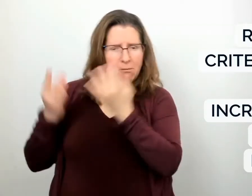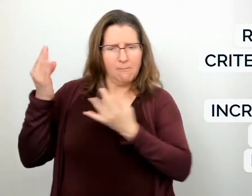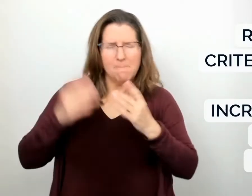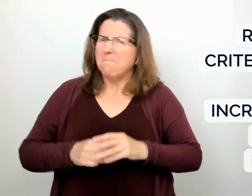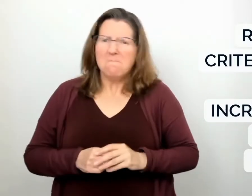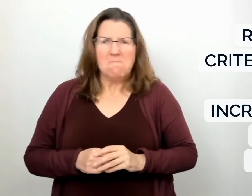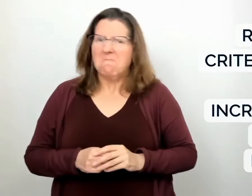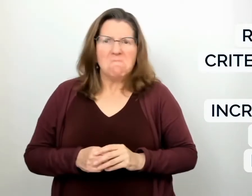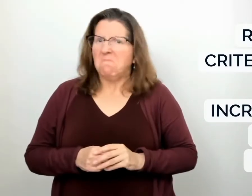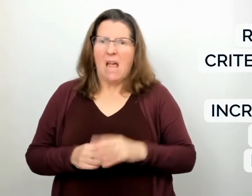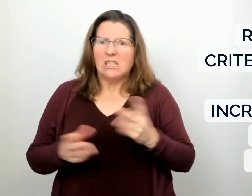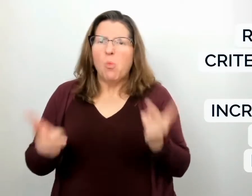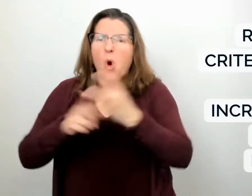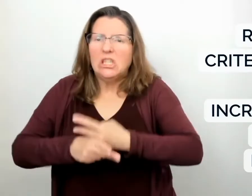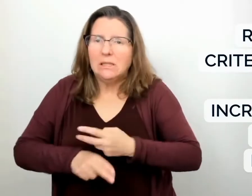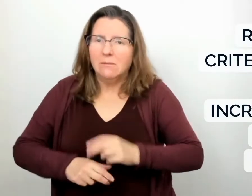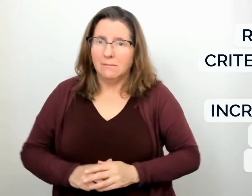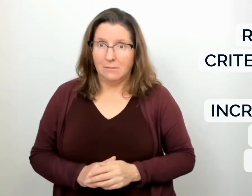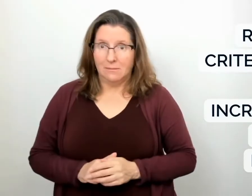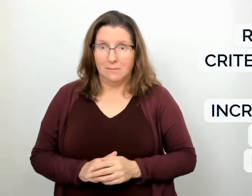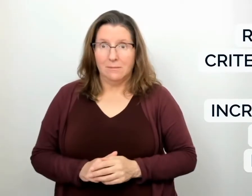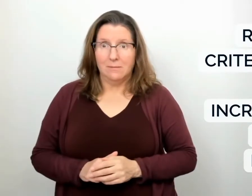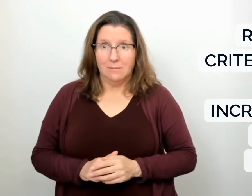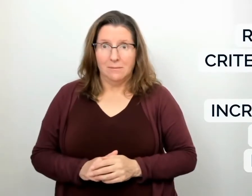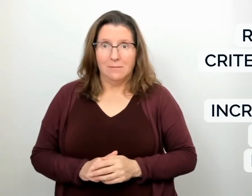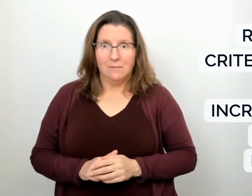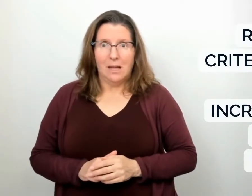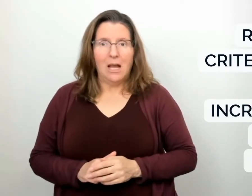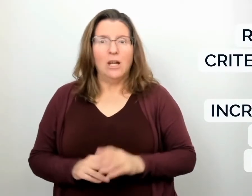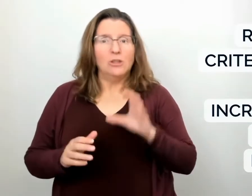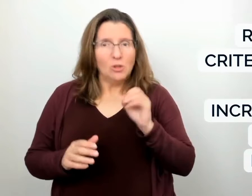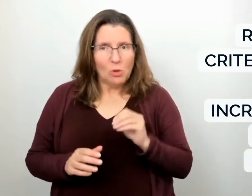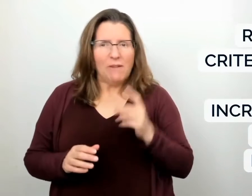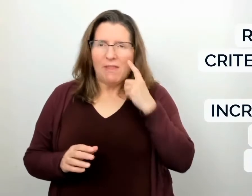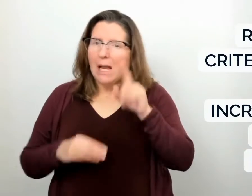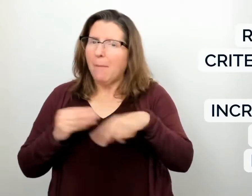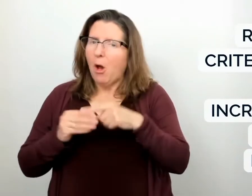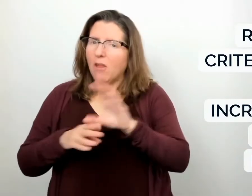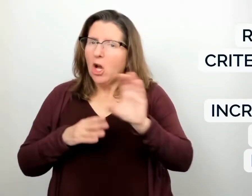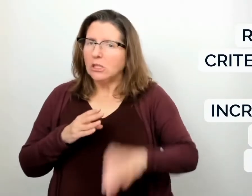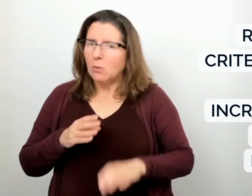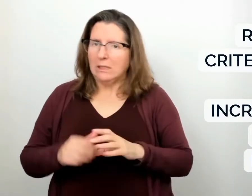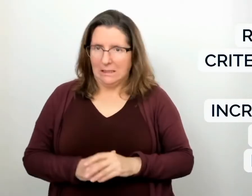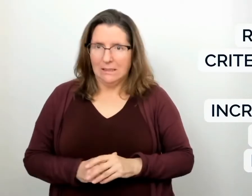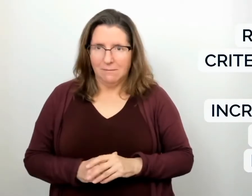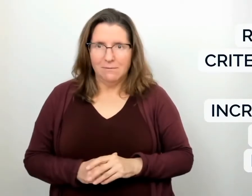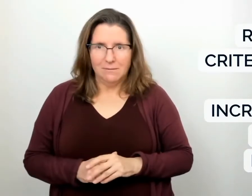possible the remark identifies points that had been awarded in error. If that's the case, they will need to be withdrawn.